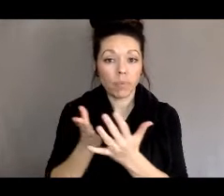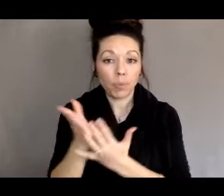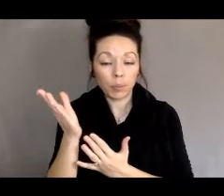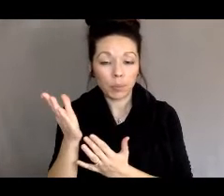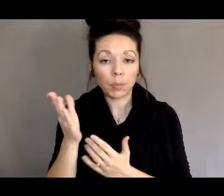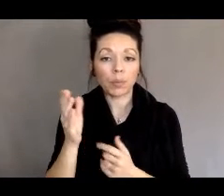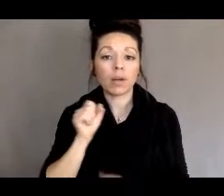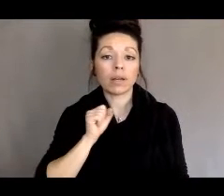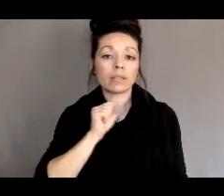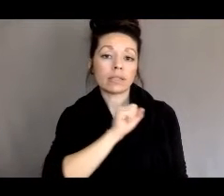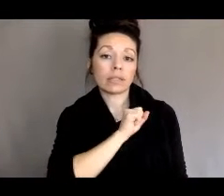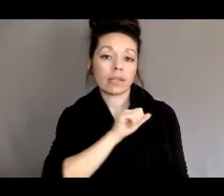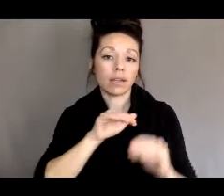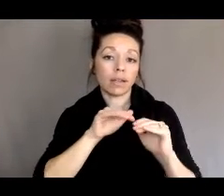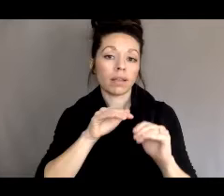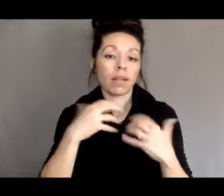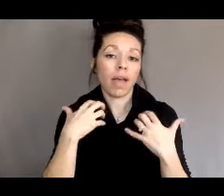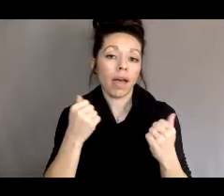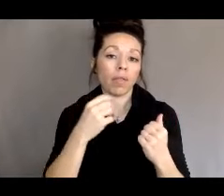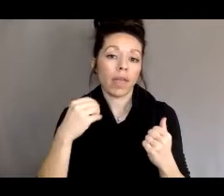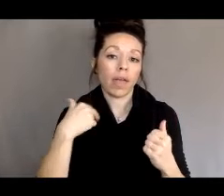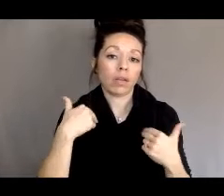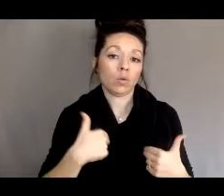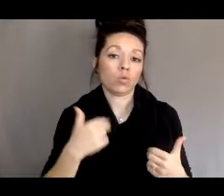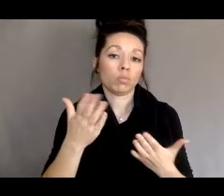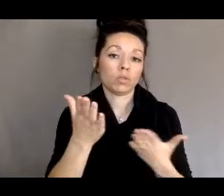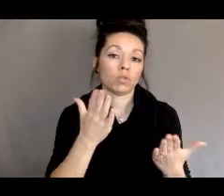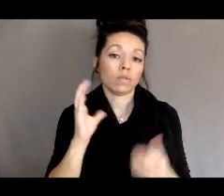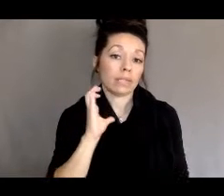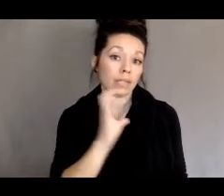and Human Services Committee.